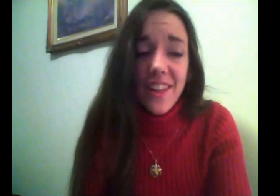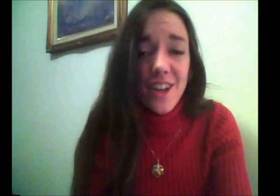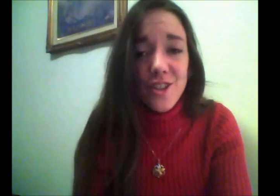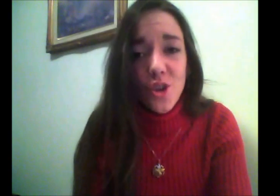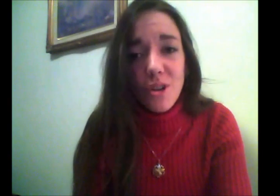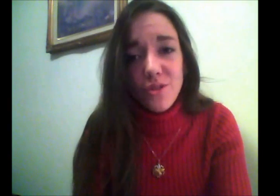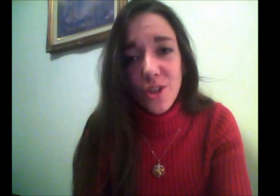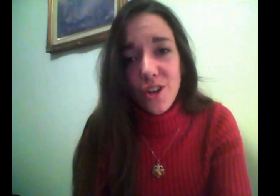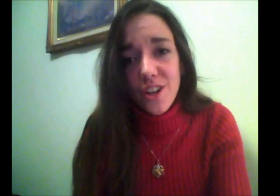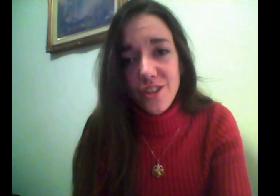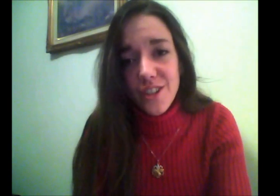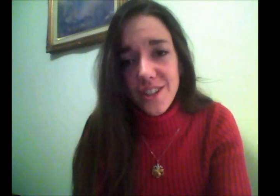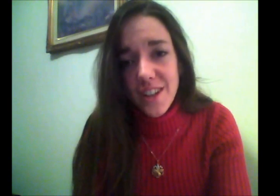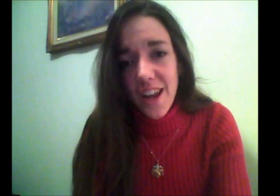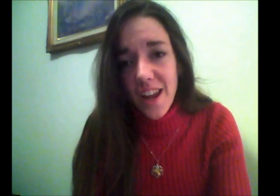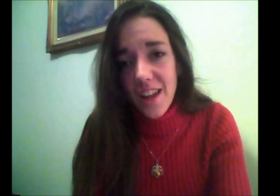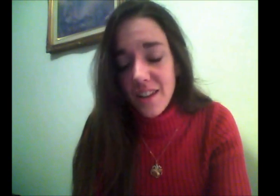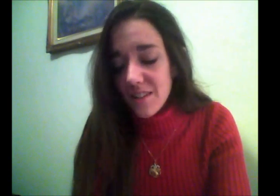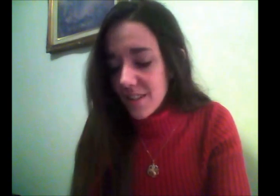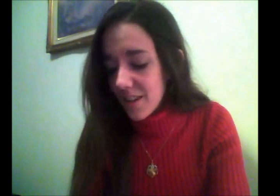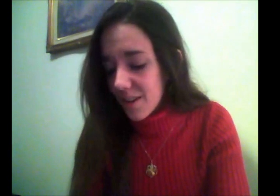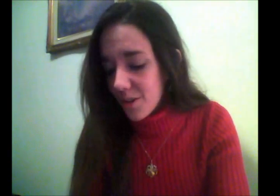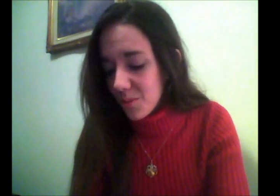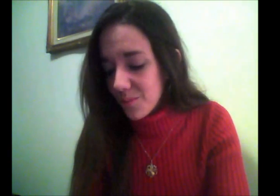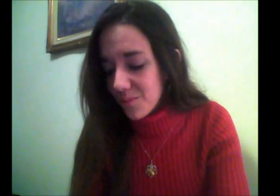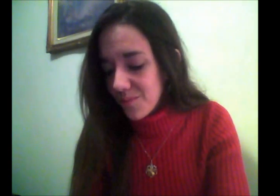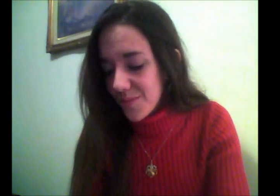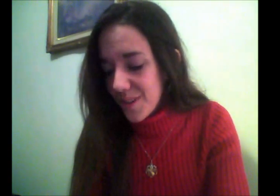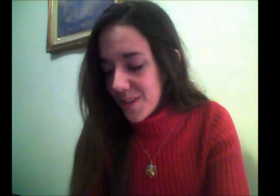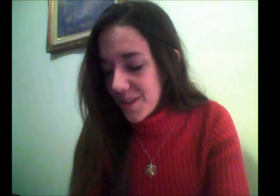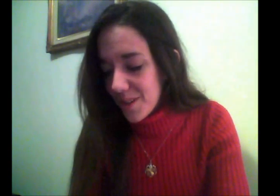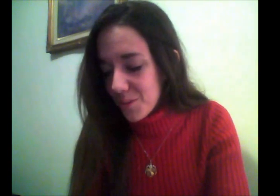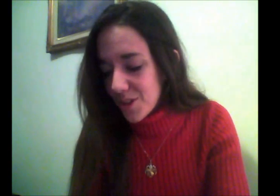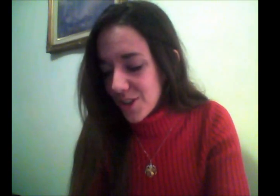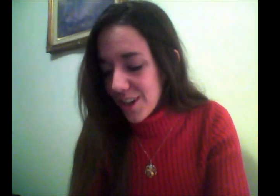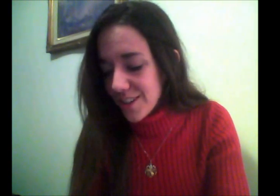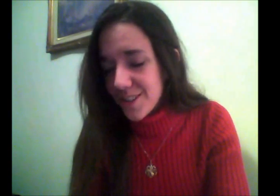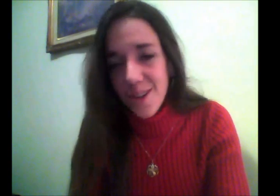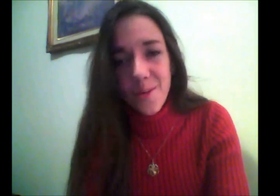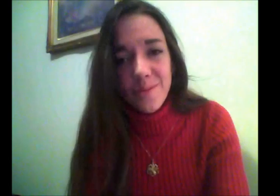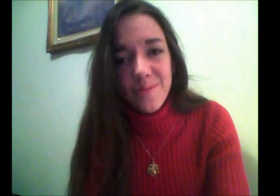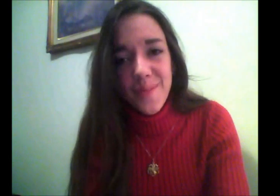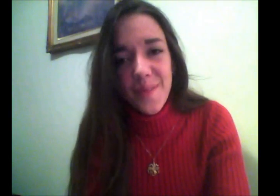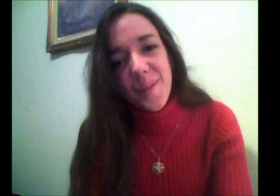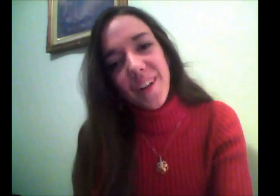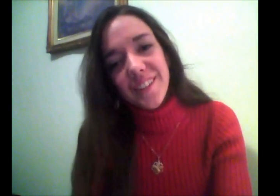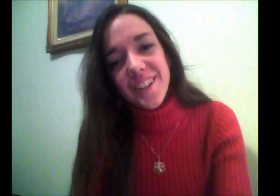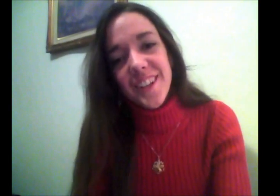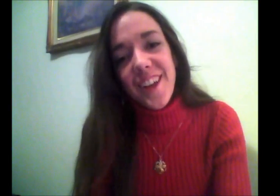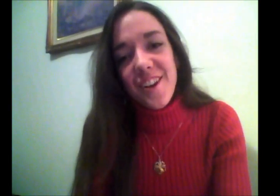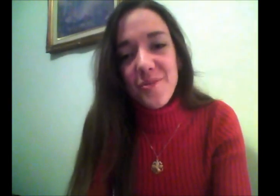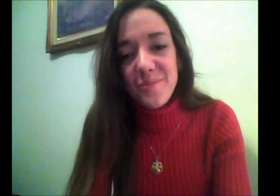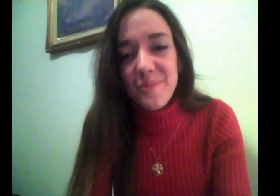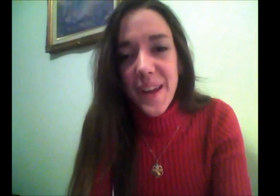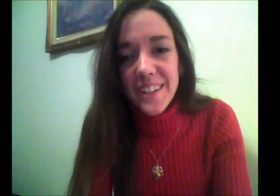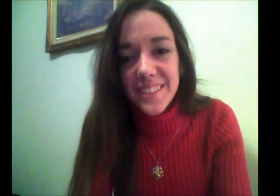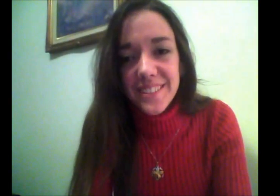you so much for your interest, and appreciate it. So I'll see you later. Bye.